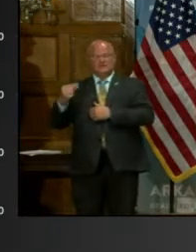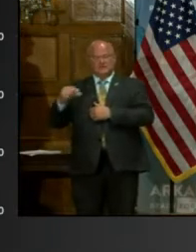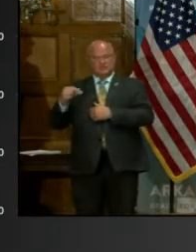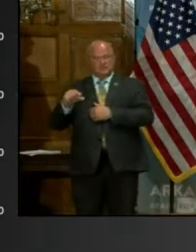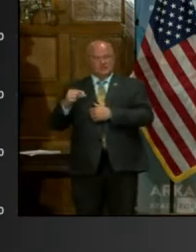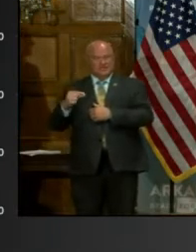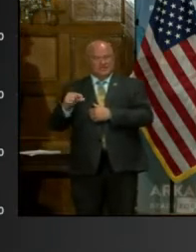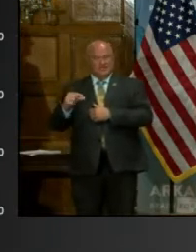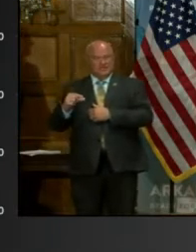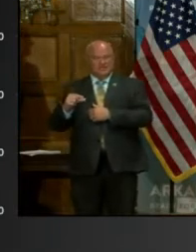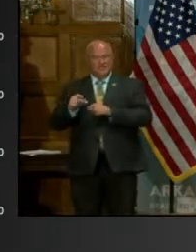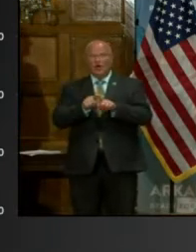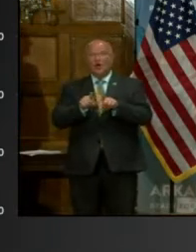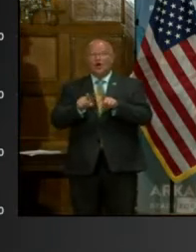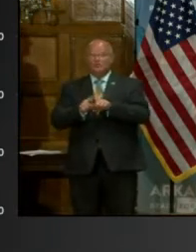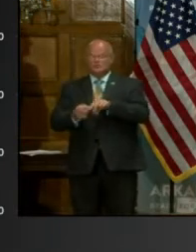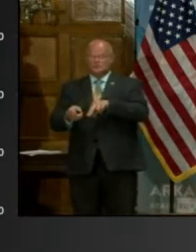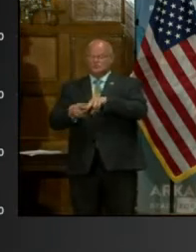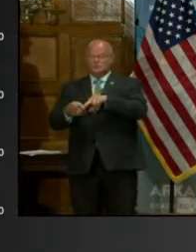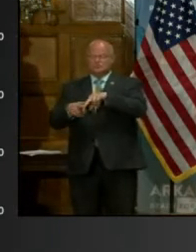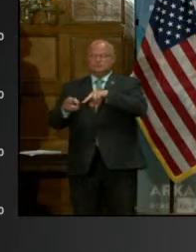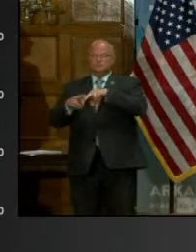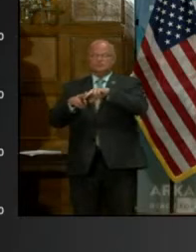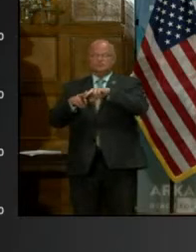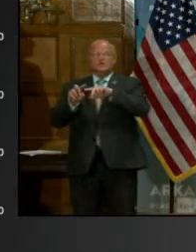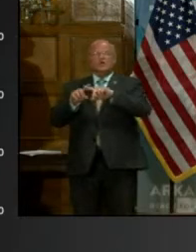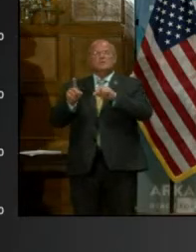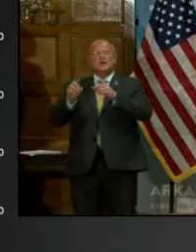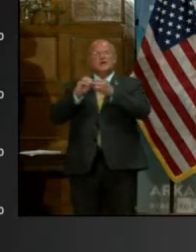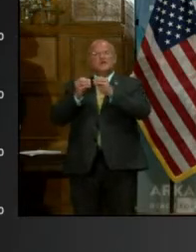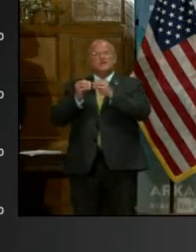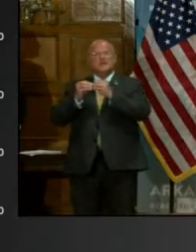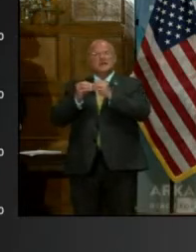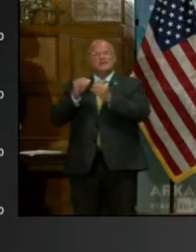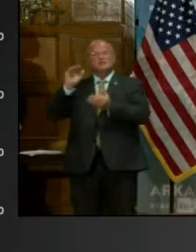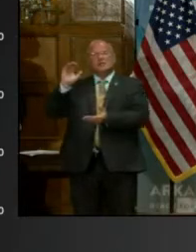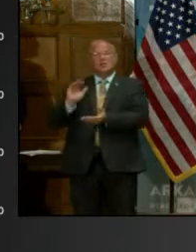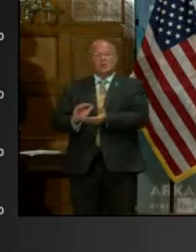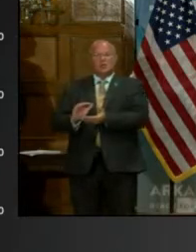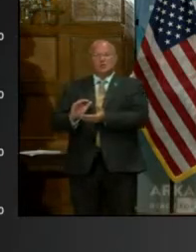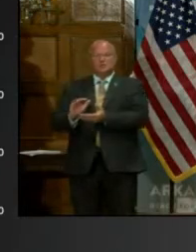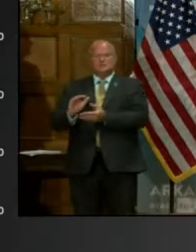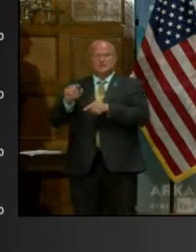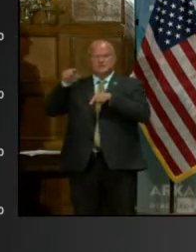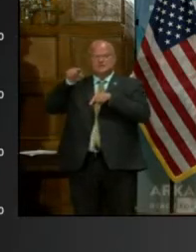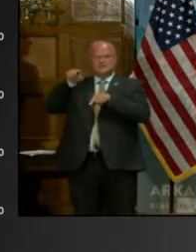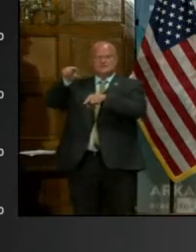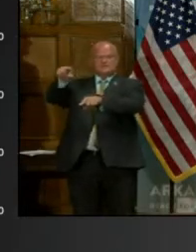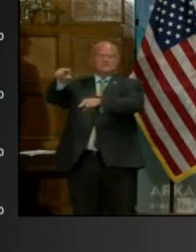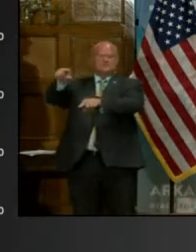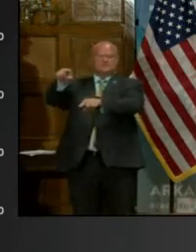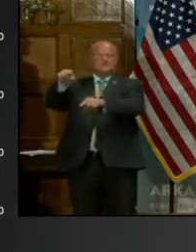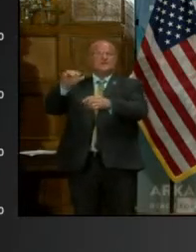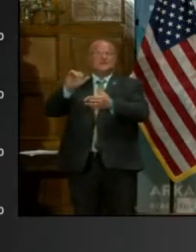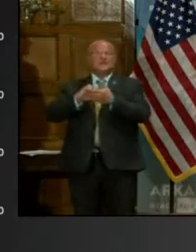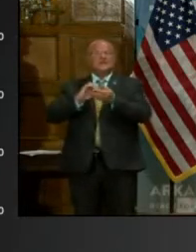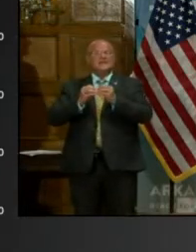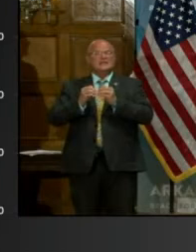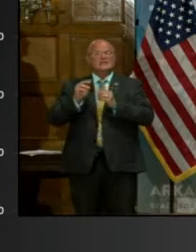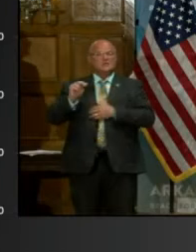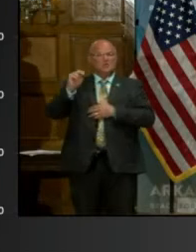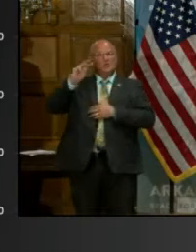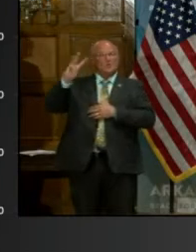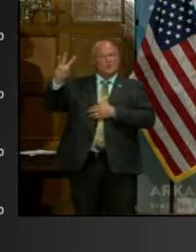green. It's also been increasing, but the numbers are much, much lower. The numbers